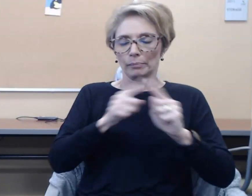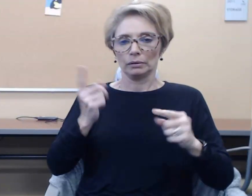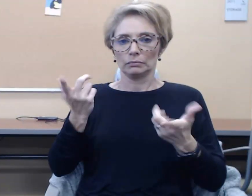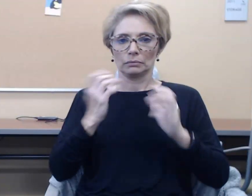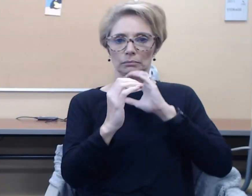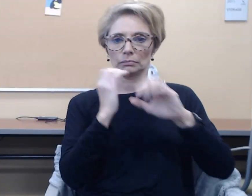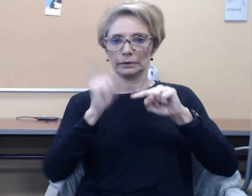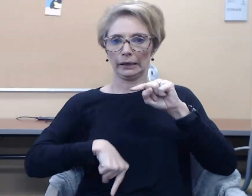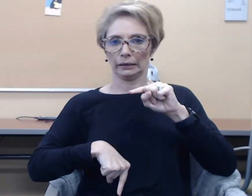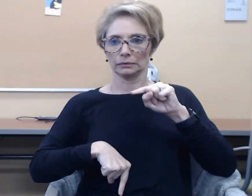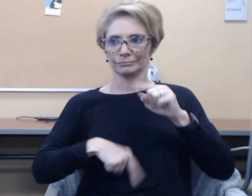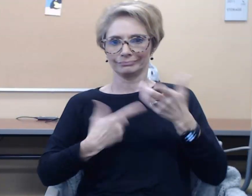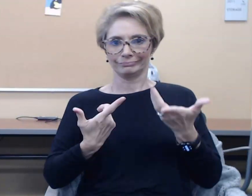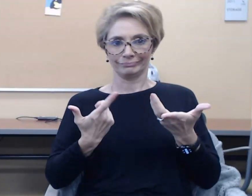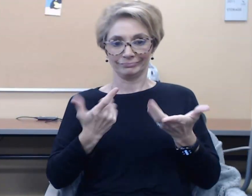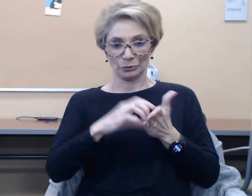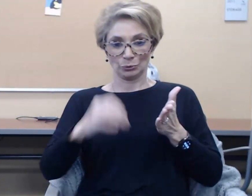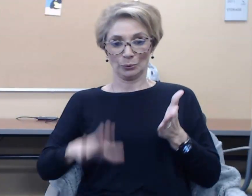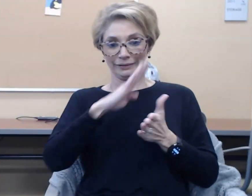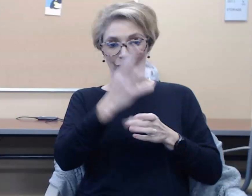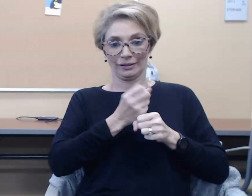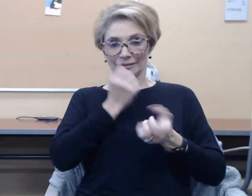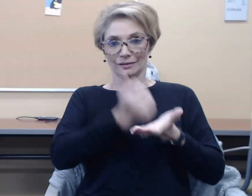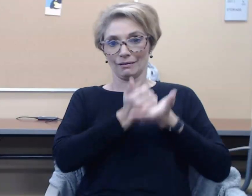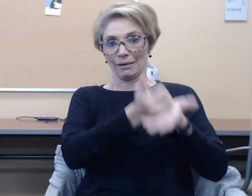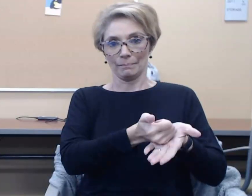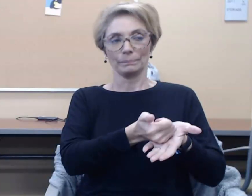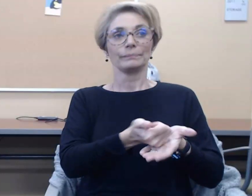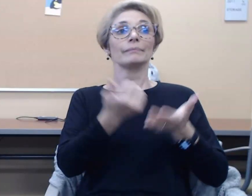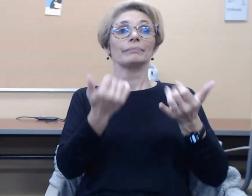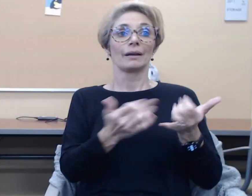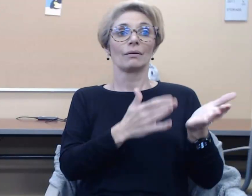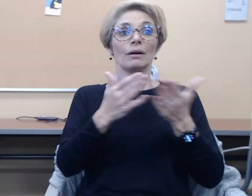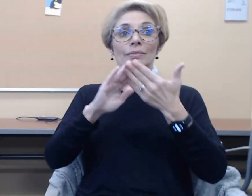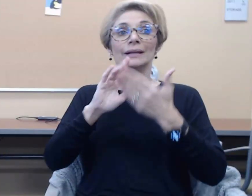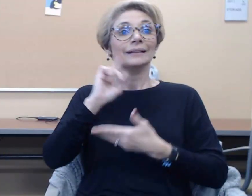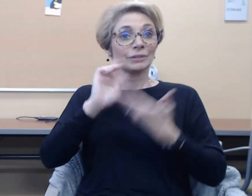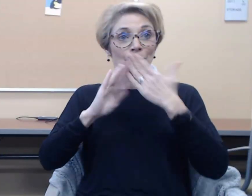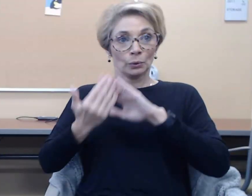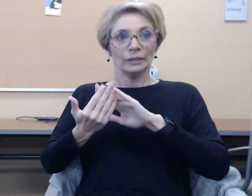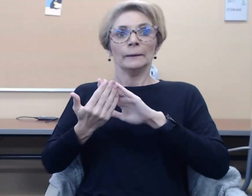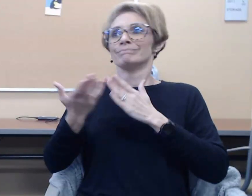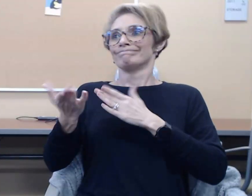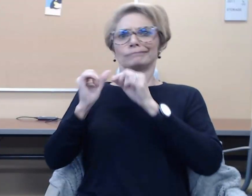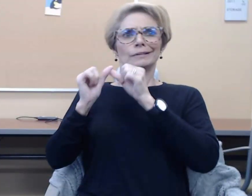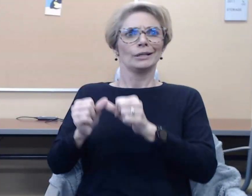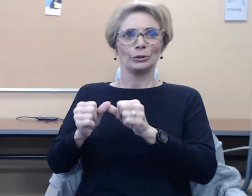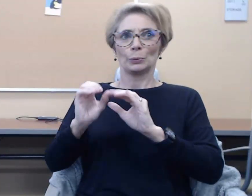need. And then finally, the deaf community overall will continue to be underserved and uninformed about mental health and